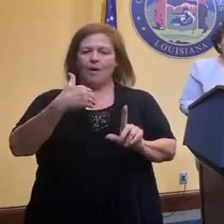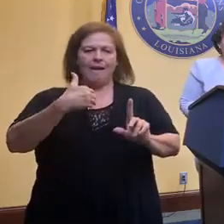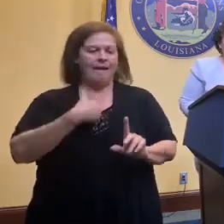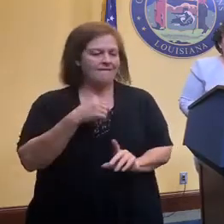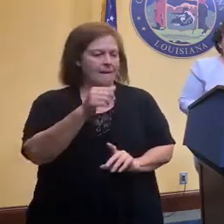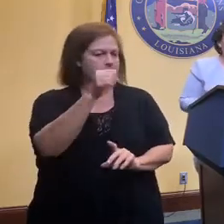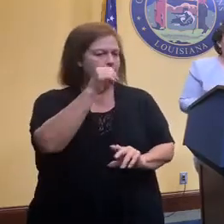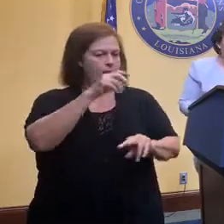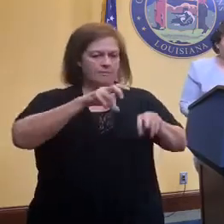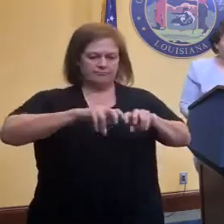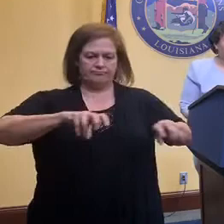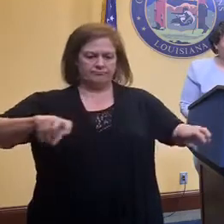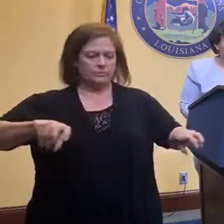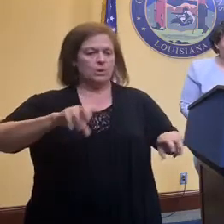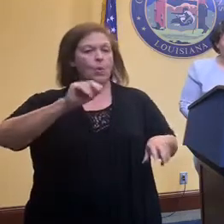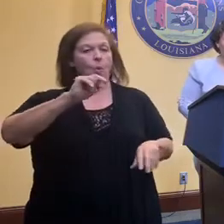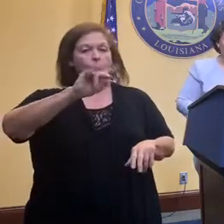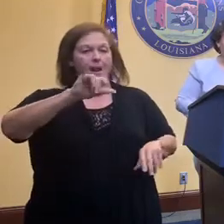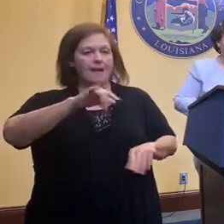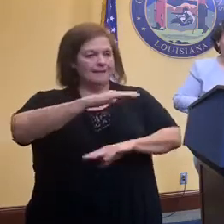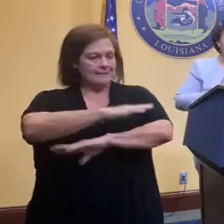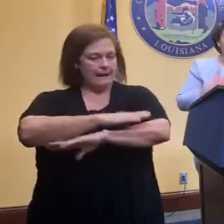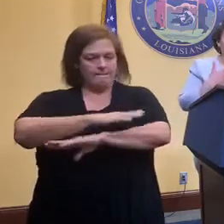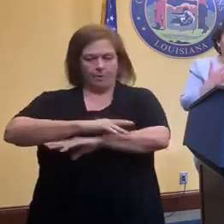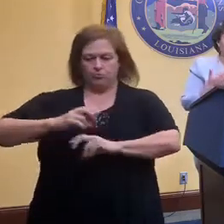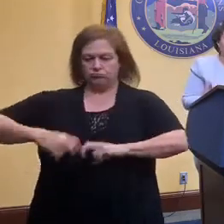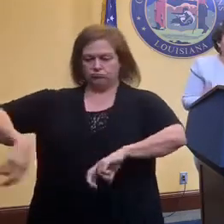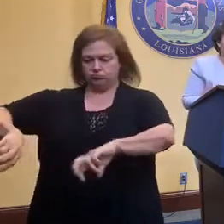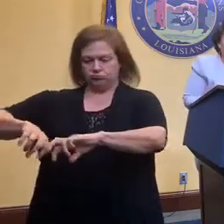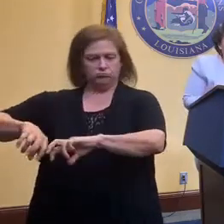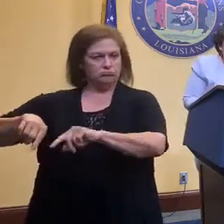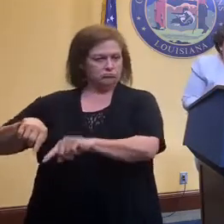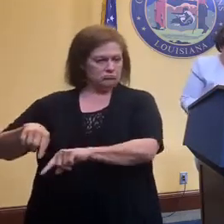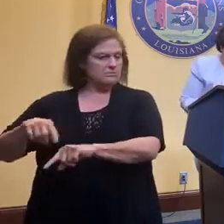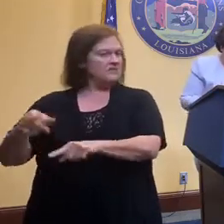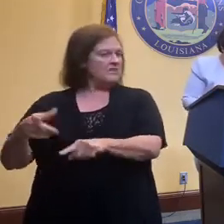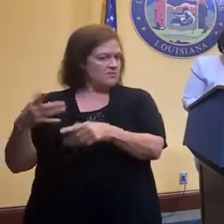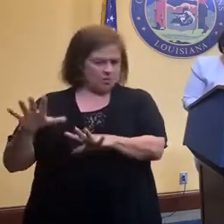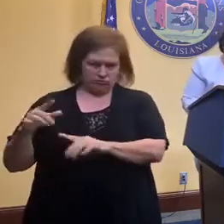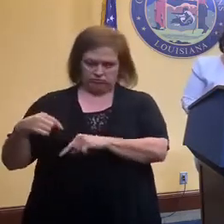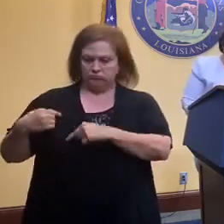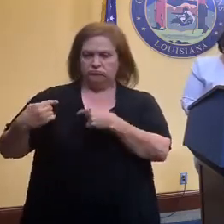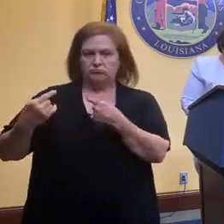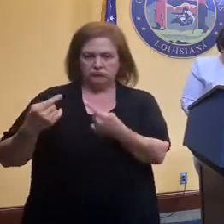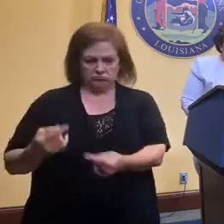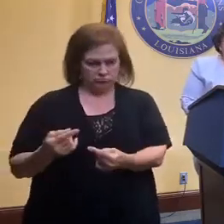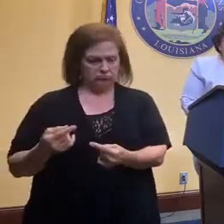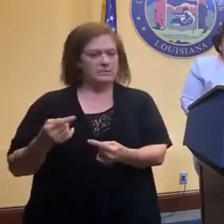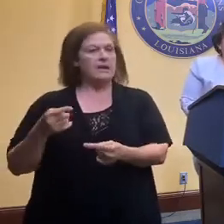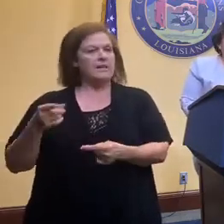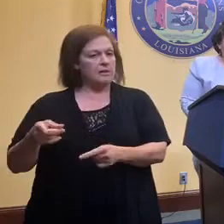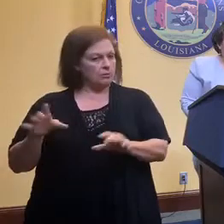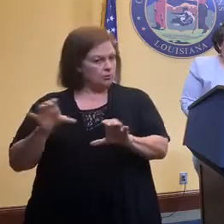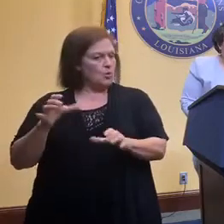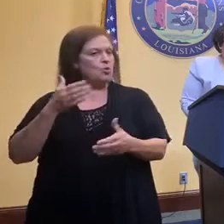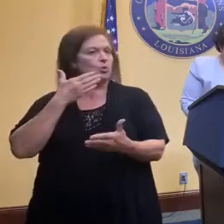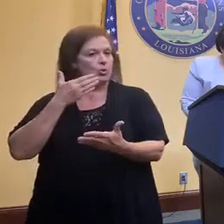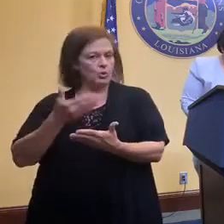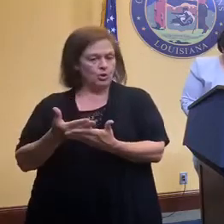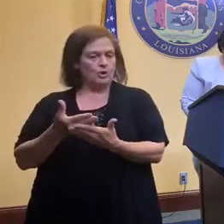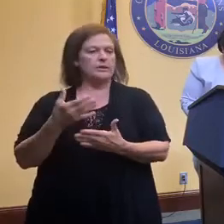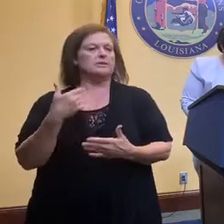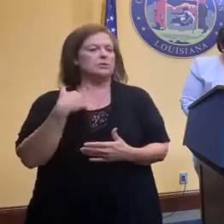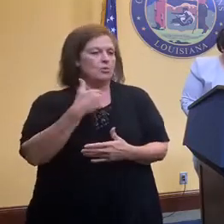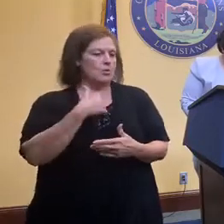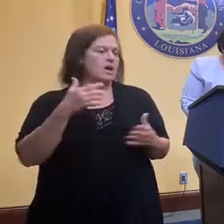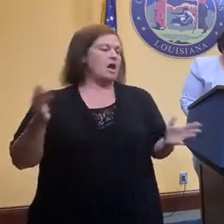seating. That's table seating only. This is the practice that they already started with and initiated, and they're doing very well. And we're